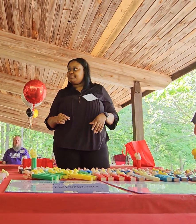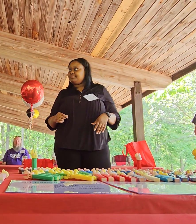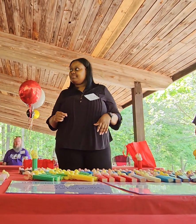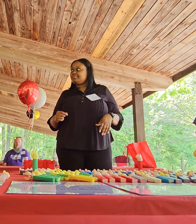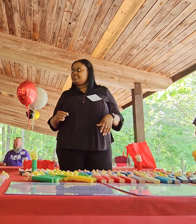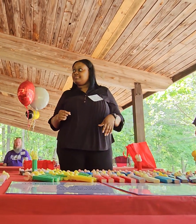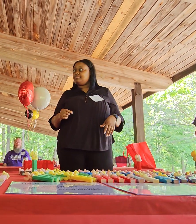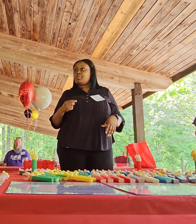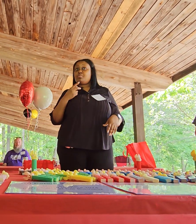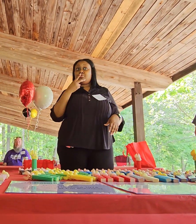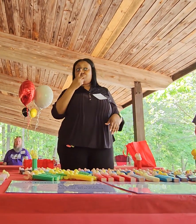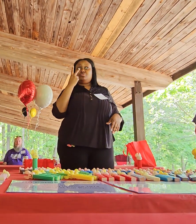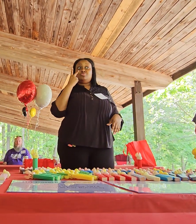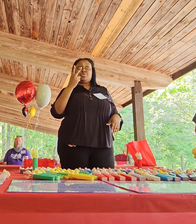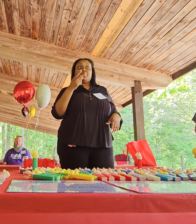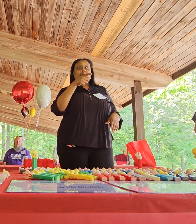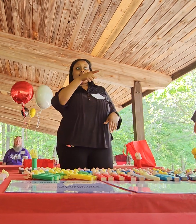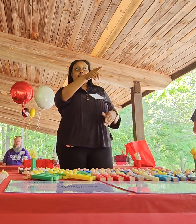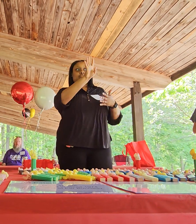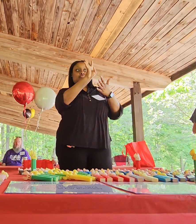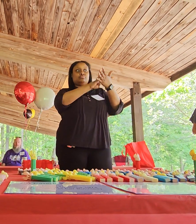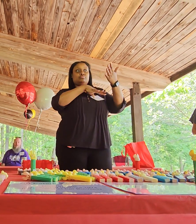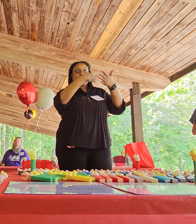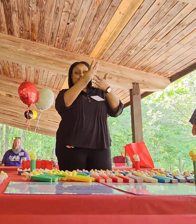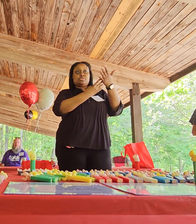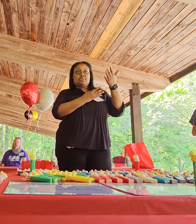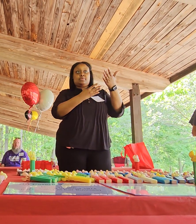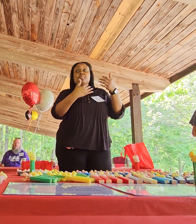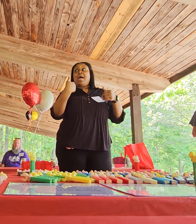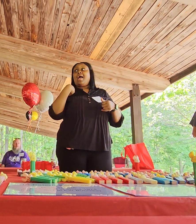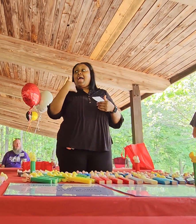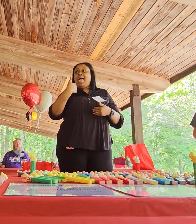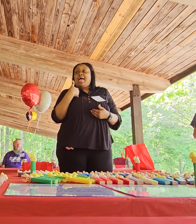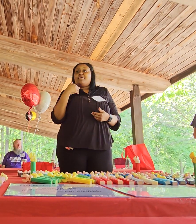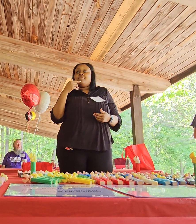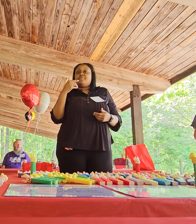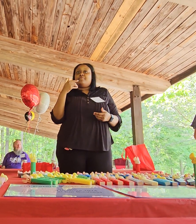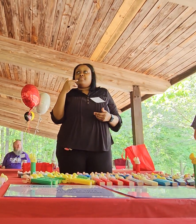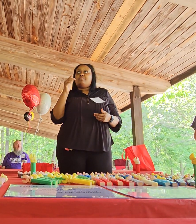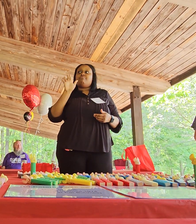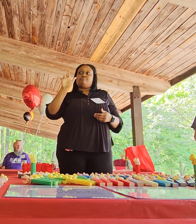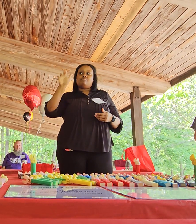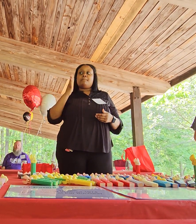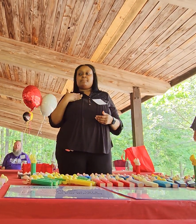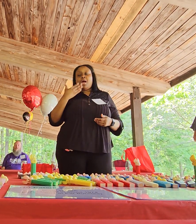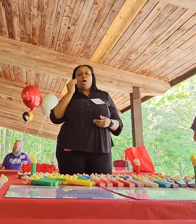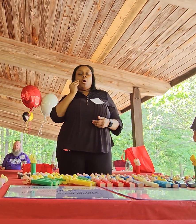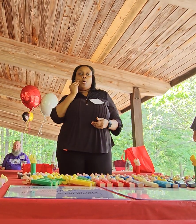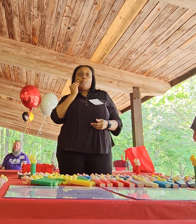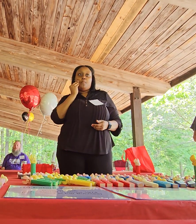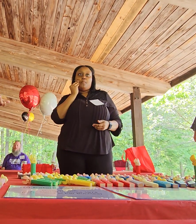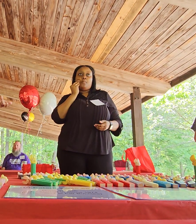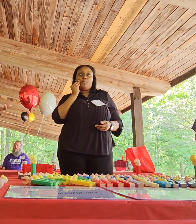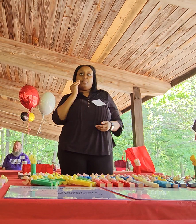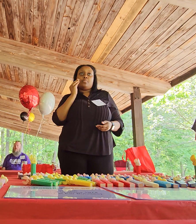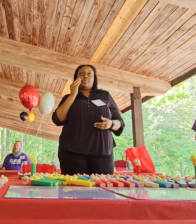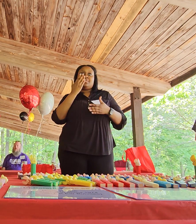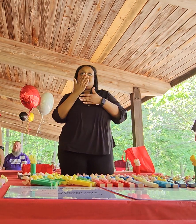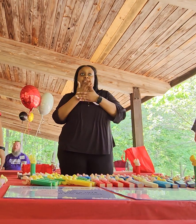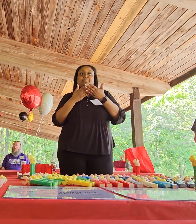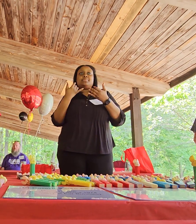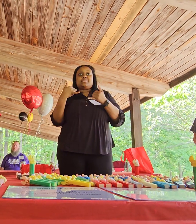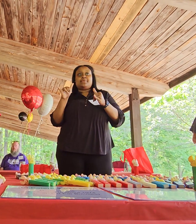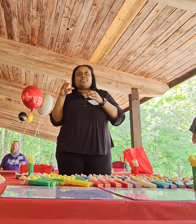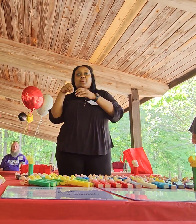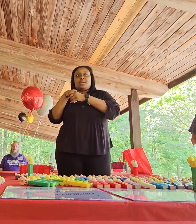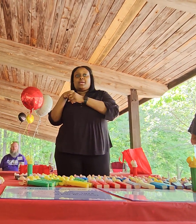But you'll see on the spreadsheet I put around that, like which ones I have in cello, Yeah. and you can kind of show that, okay, that definitely is a combination that